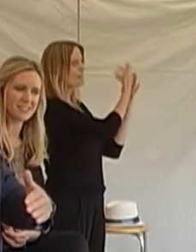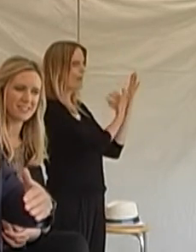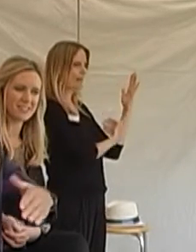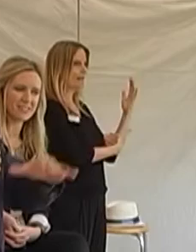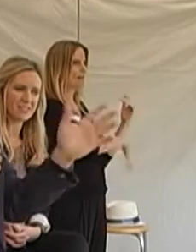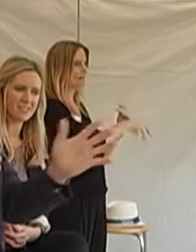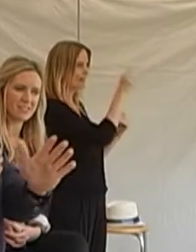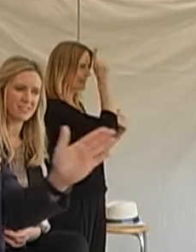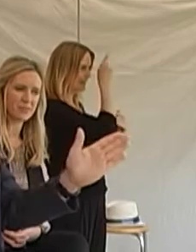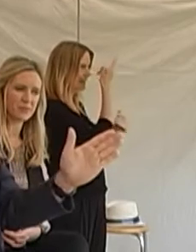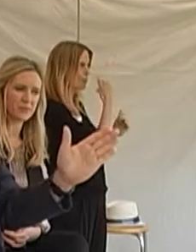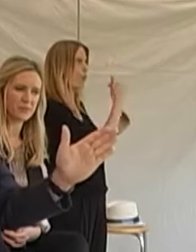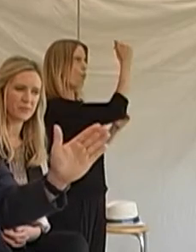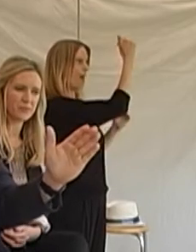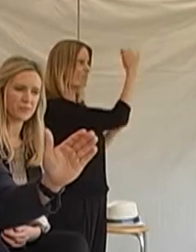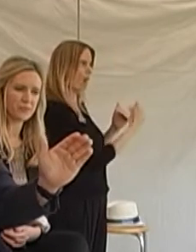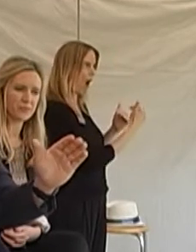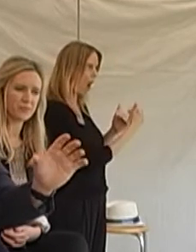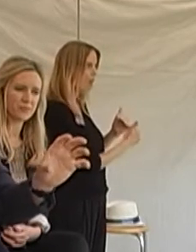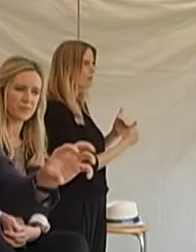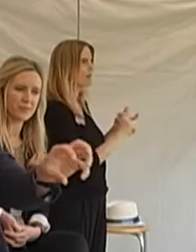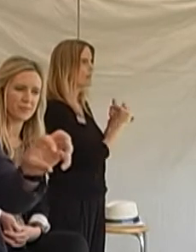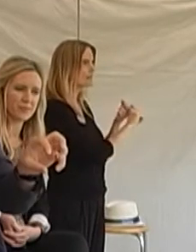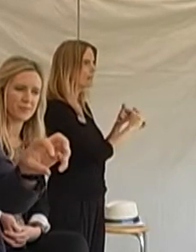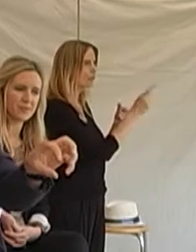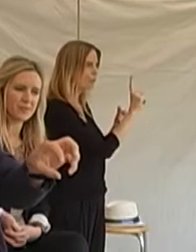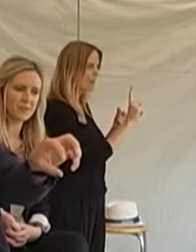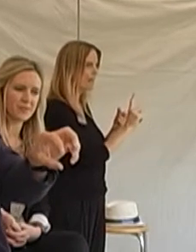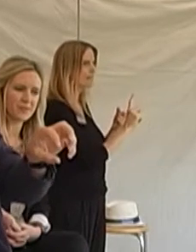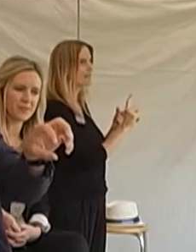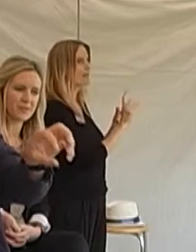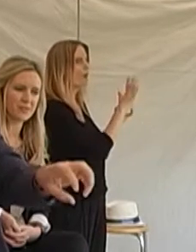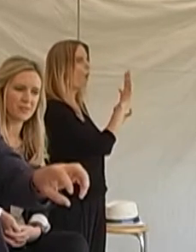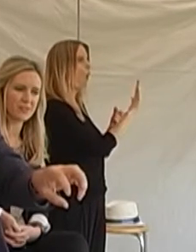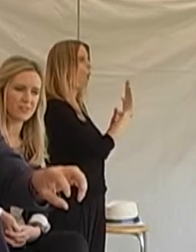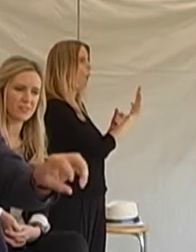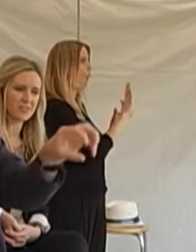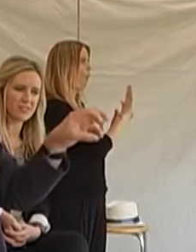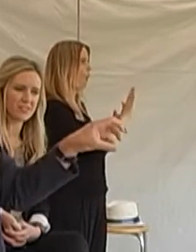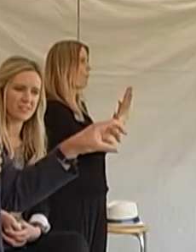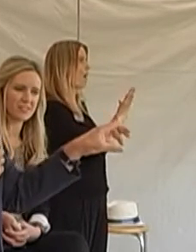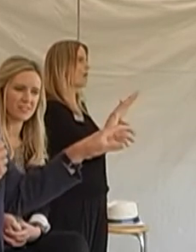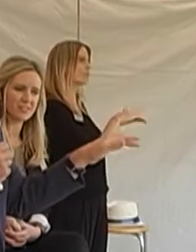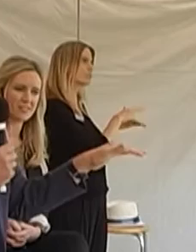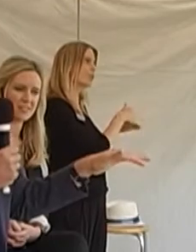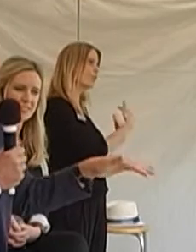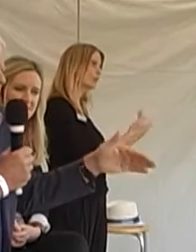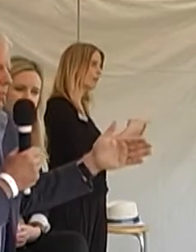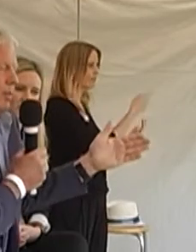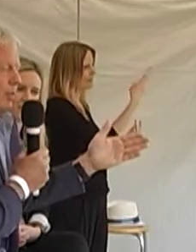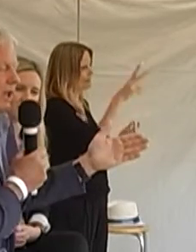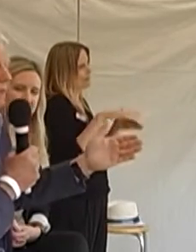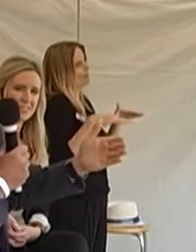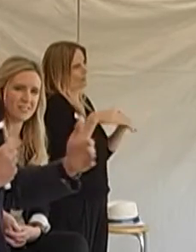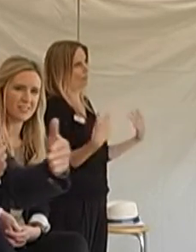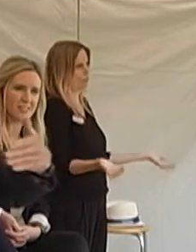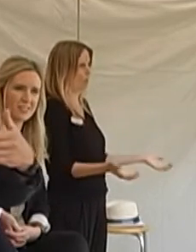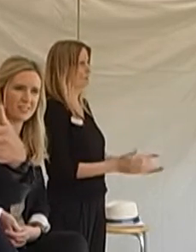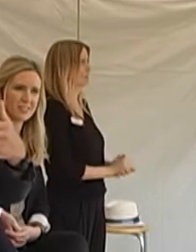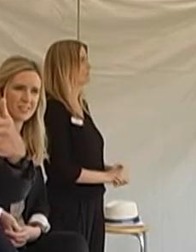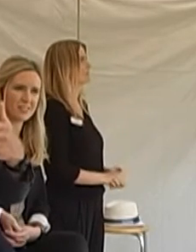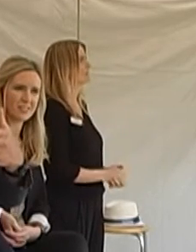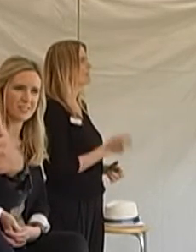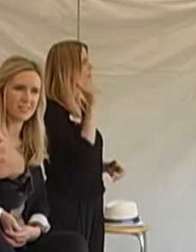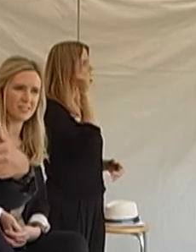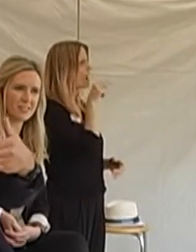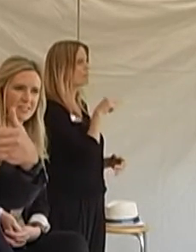bottom, depending on how you weight or how much weight you put on the one unit compared to the other unit. But I think it's a